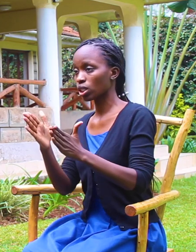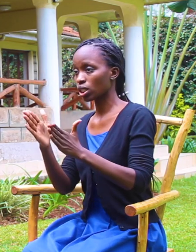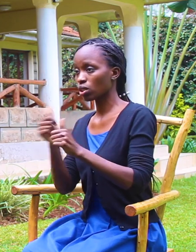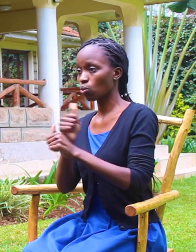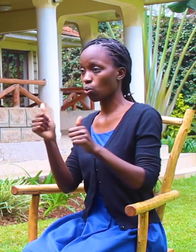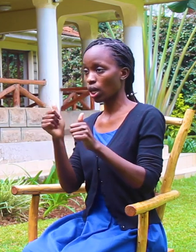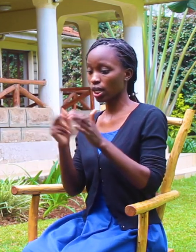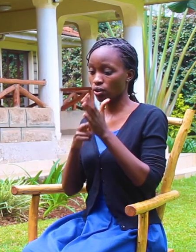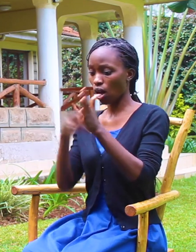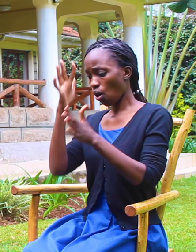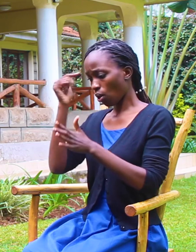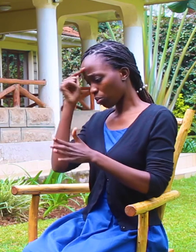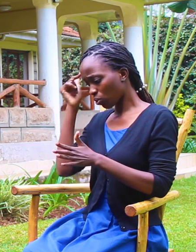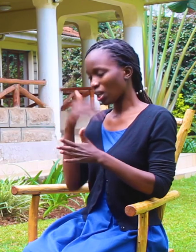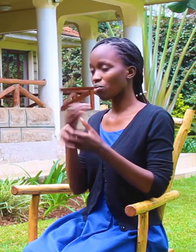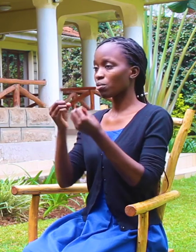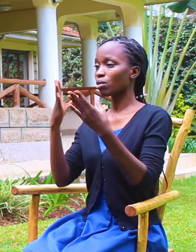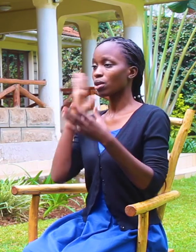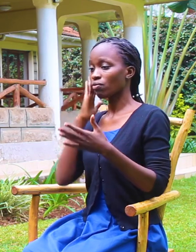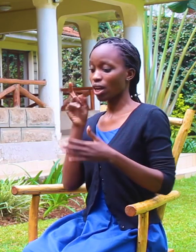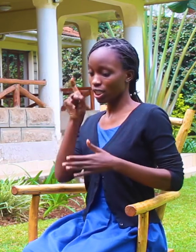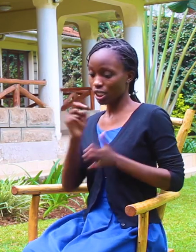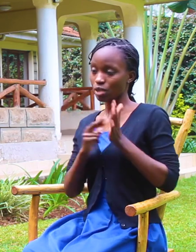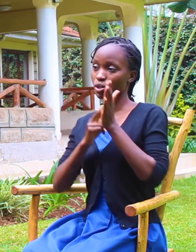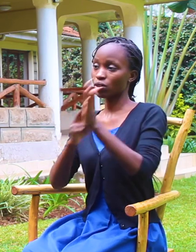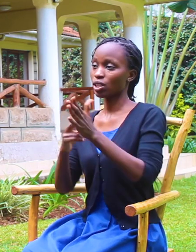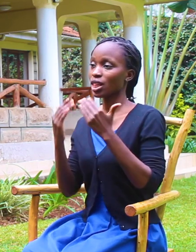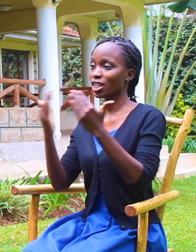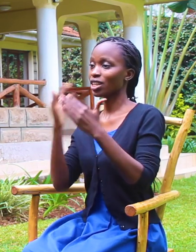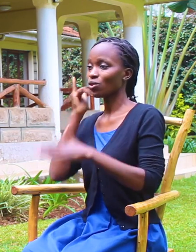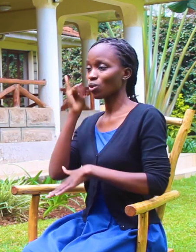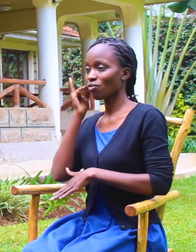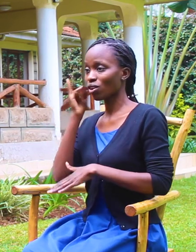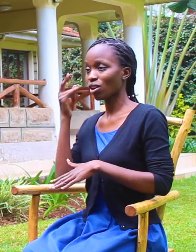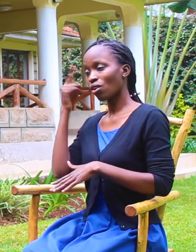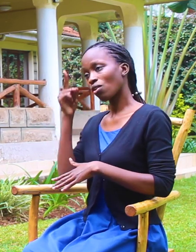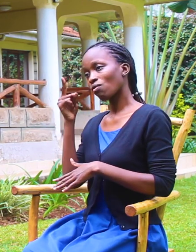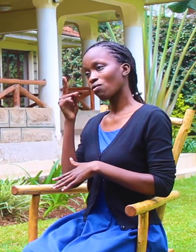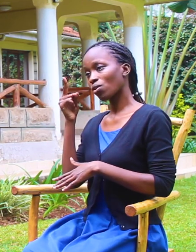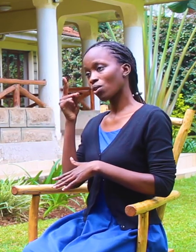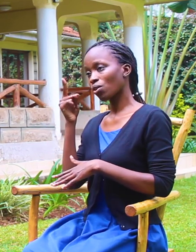so many of them and they need representation. Thank you very much, Yvonne, for organizing this